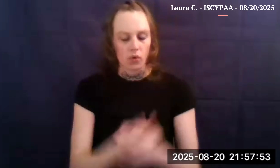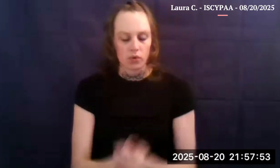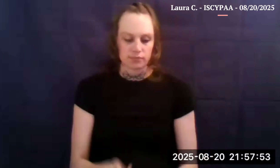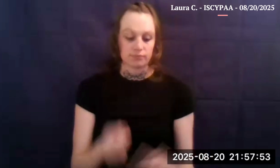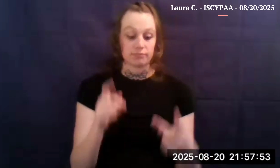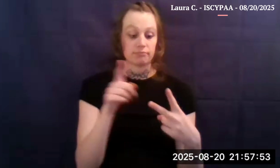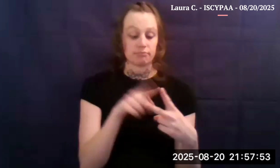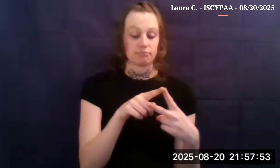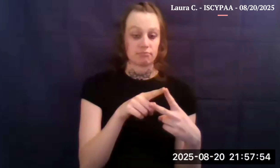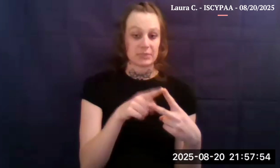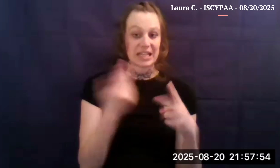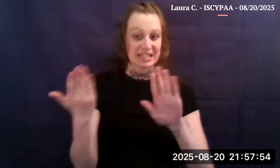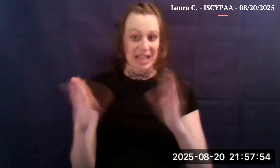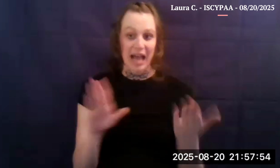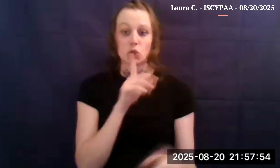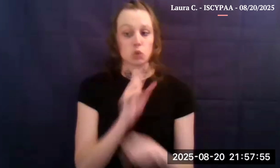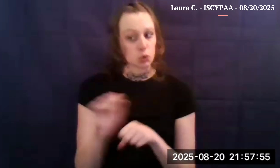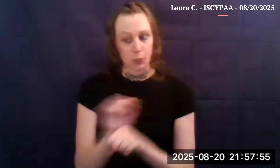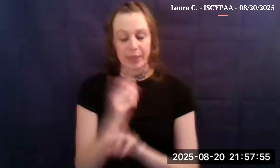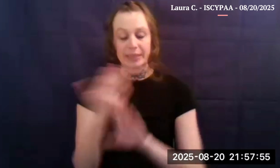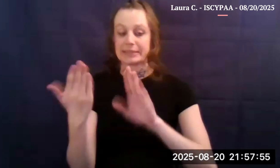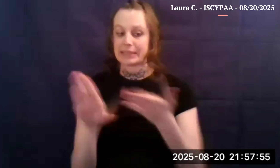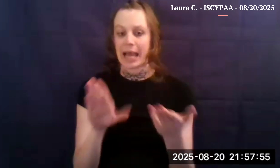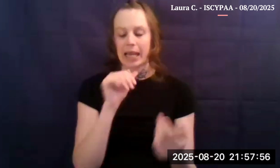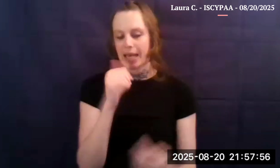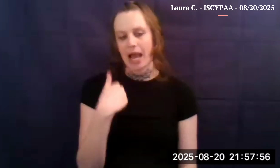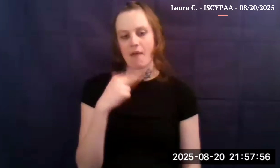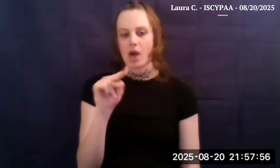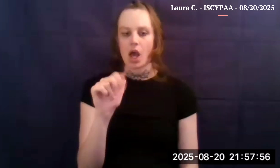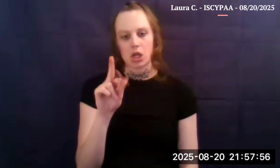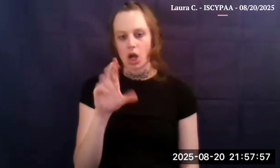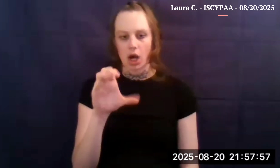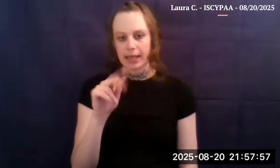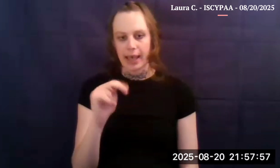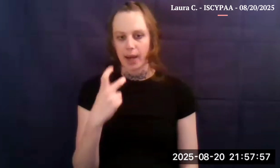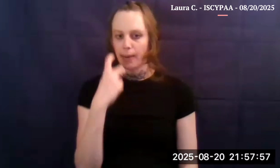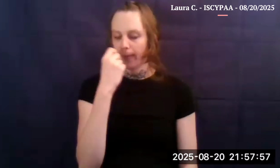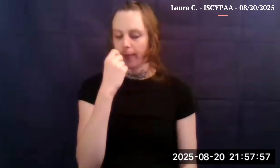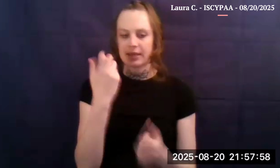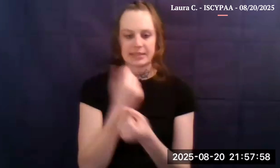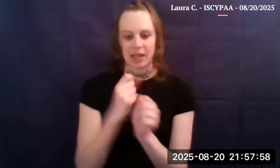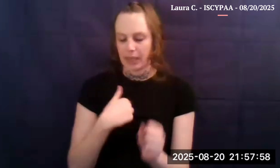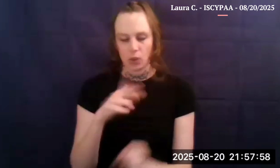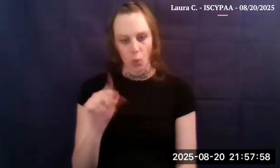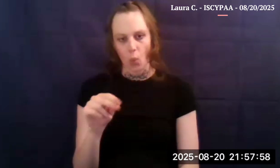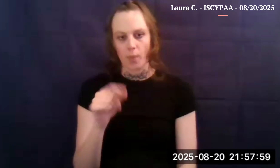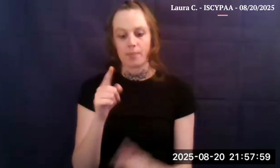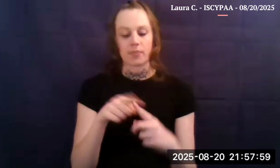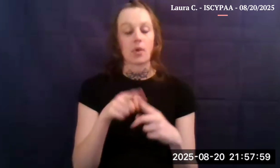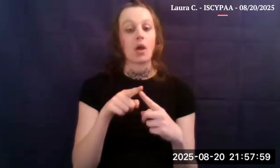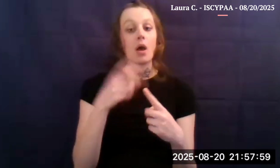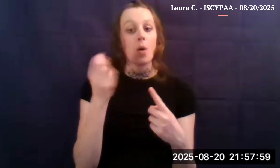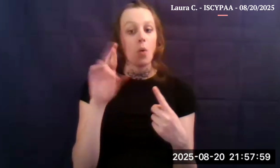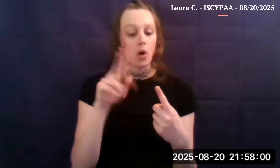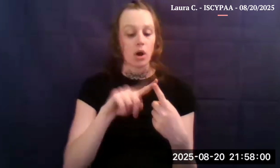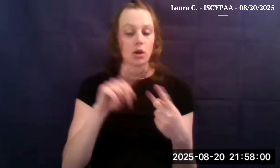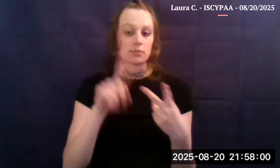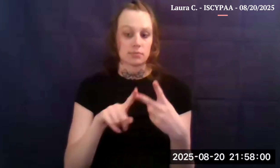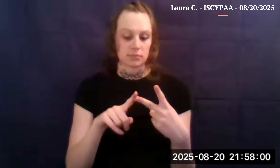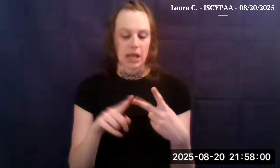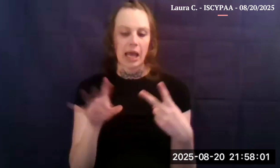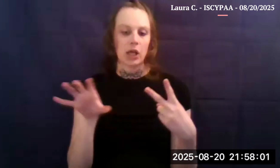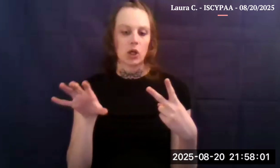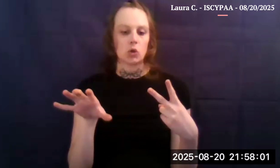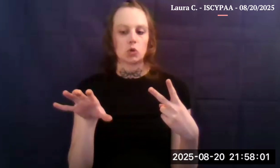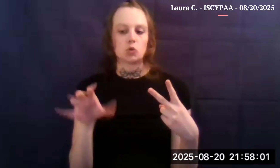die and be dead, dead. No one was going to bring me back with Narcan, or I was going to get caught and I would do something to keep me in jail